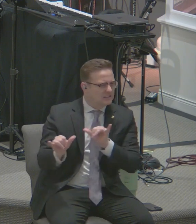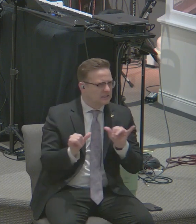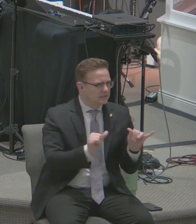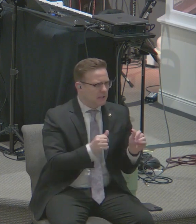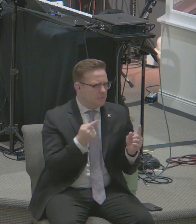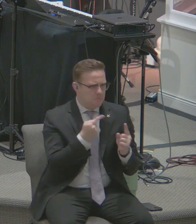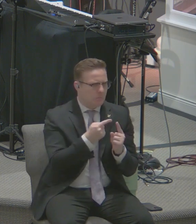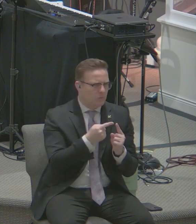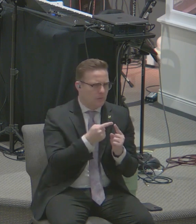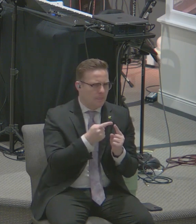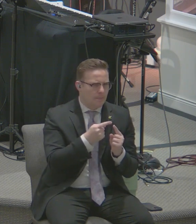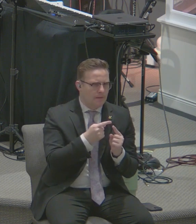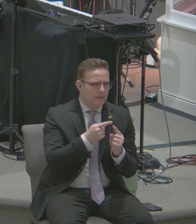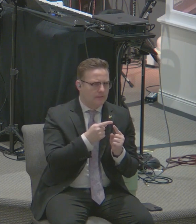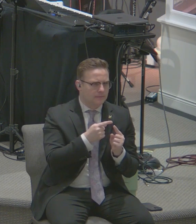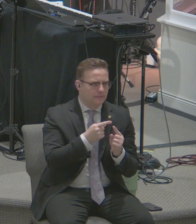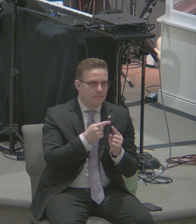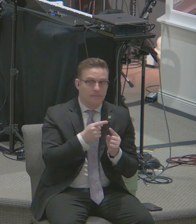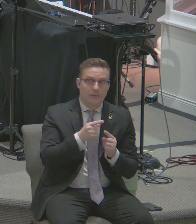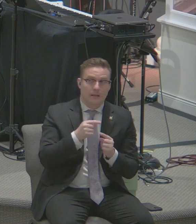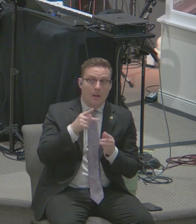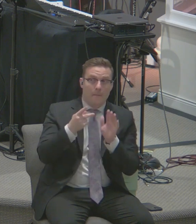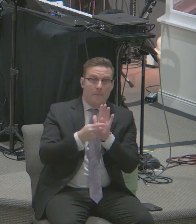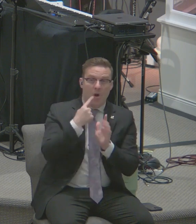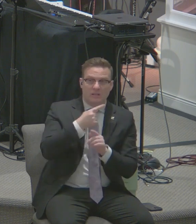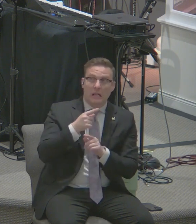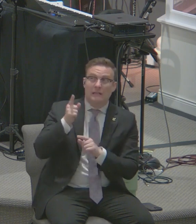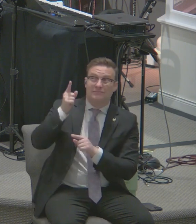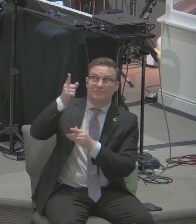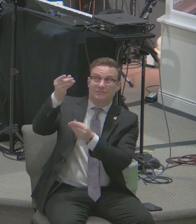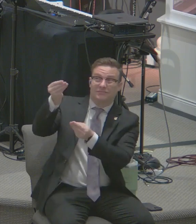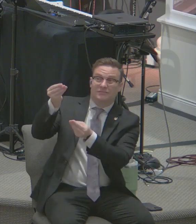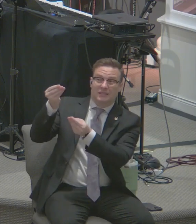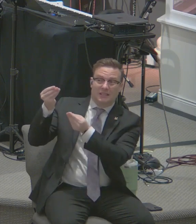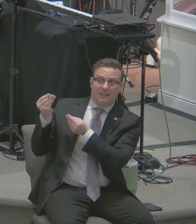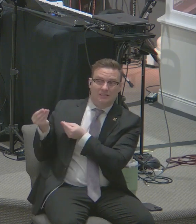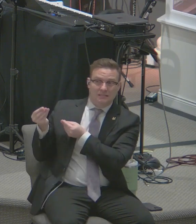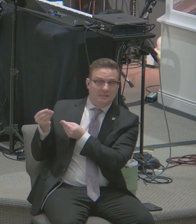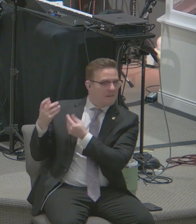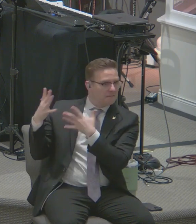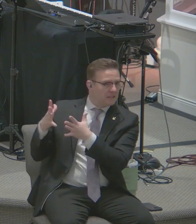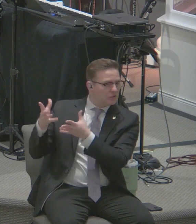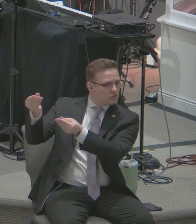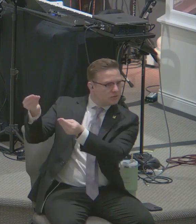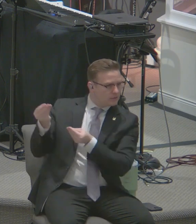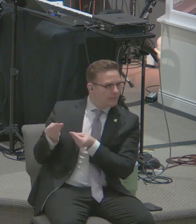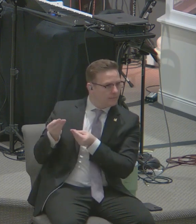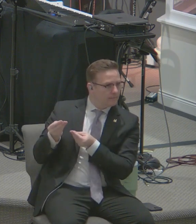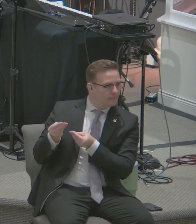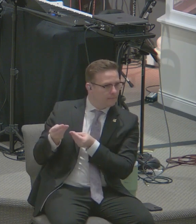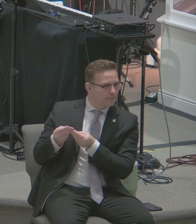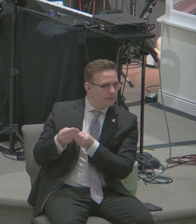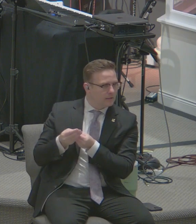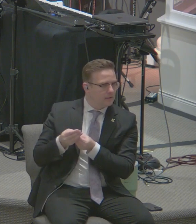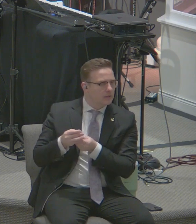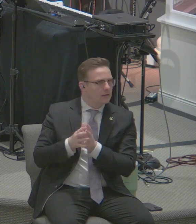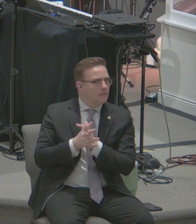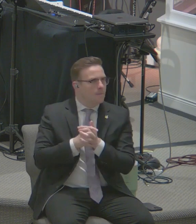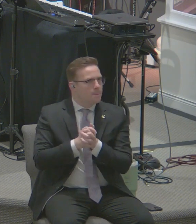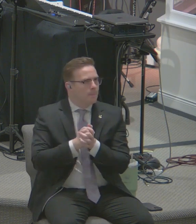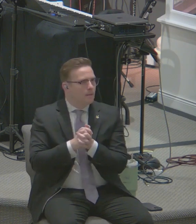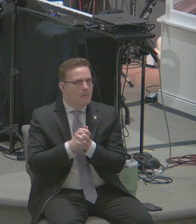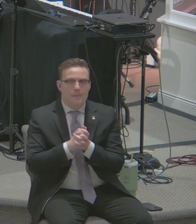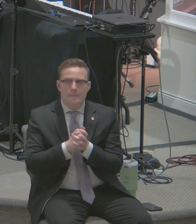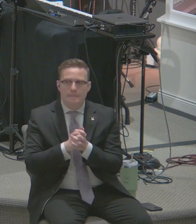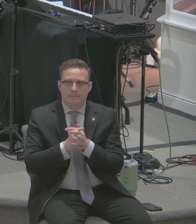Past tense. This isn't something that is yet to be fulfilled. It's something that